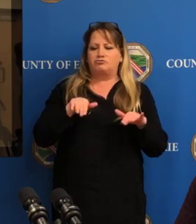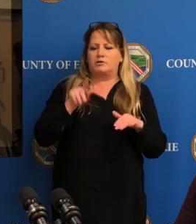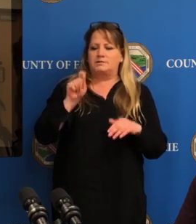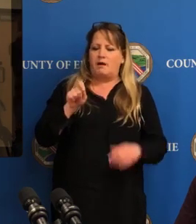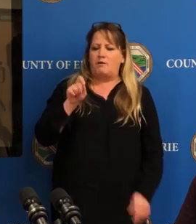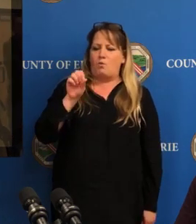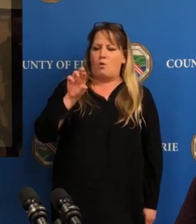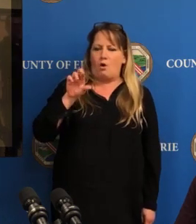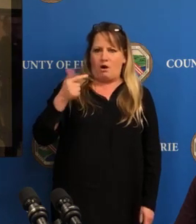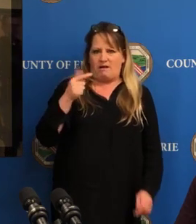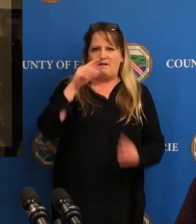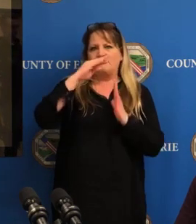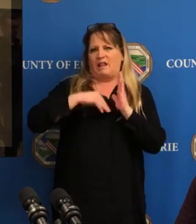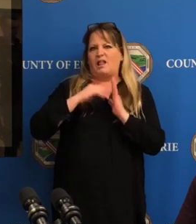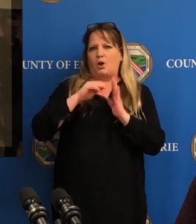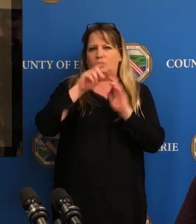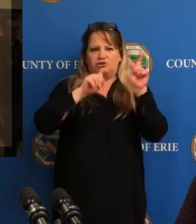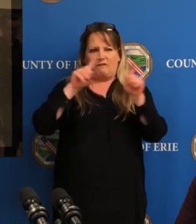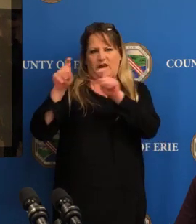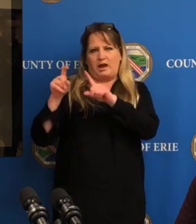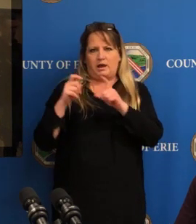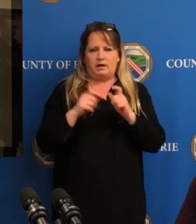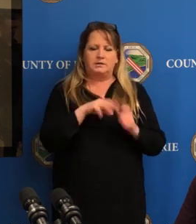www.wnychildren.org. Once again, that's